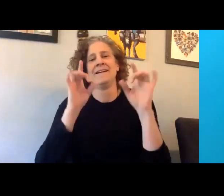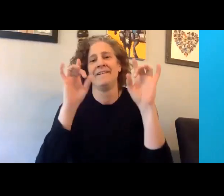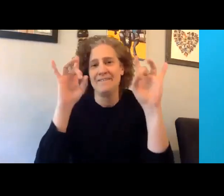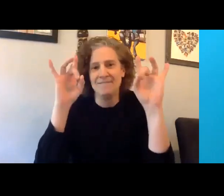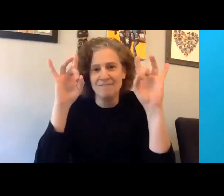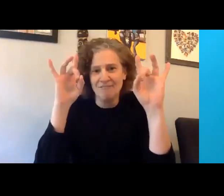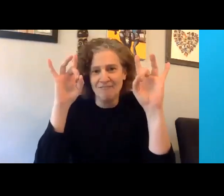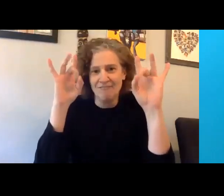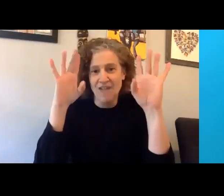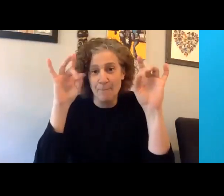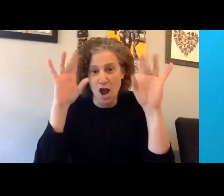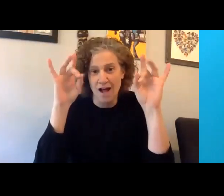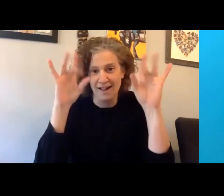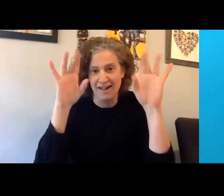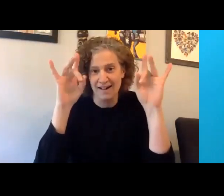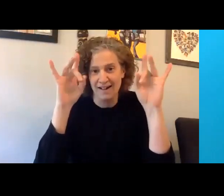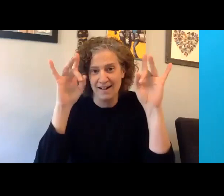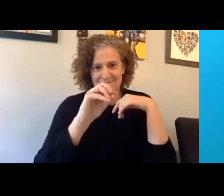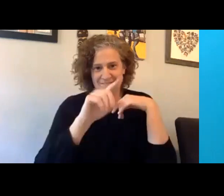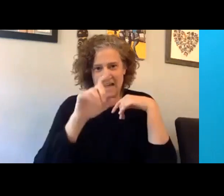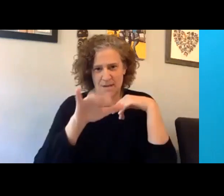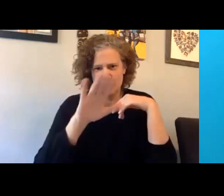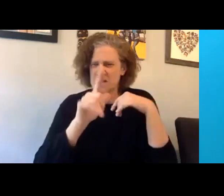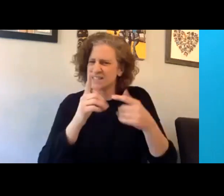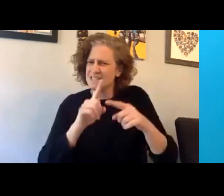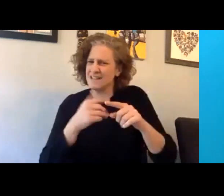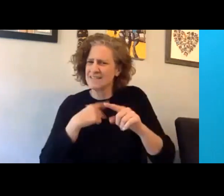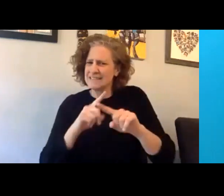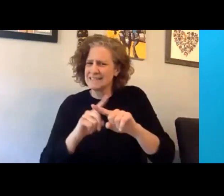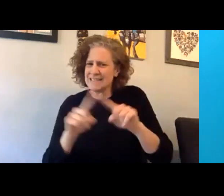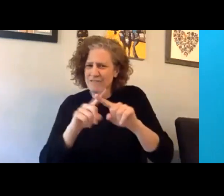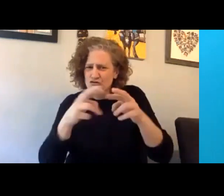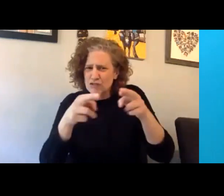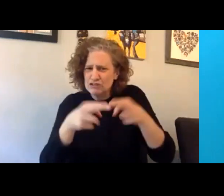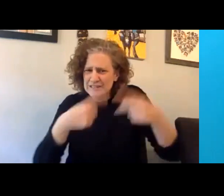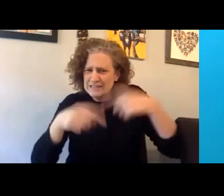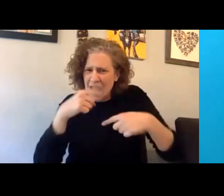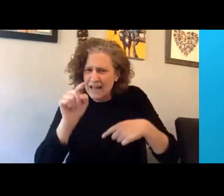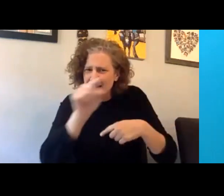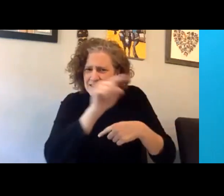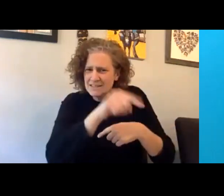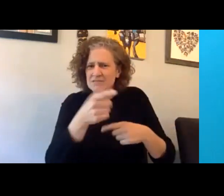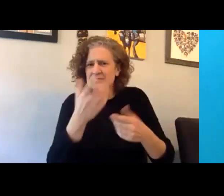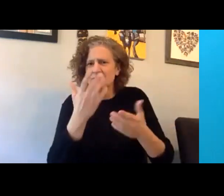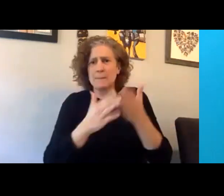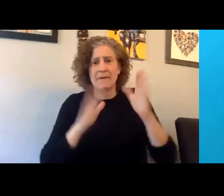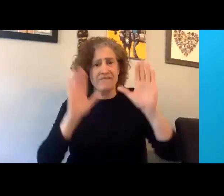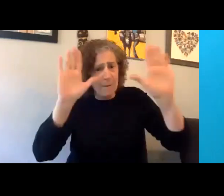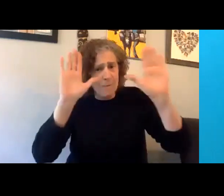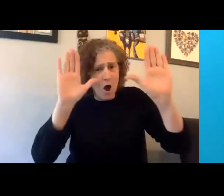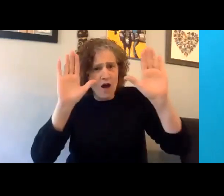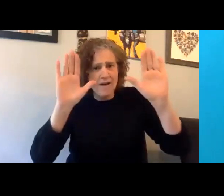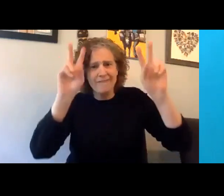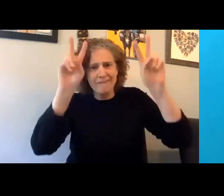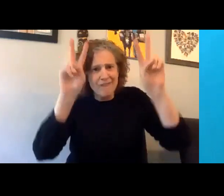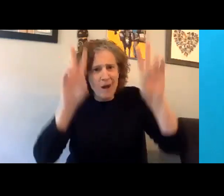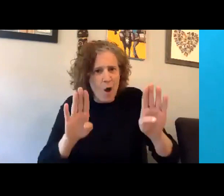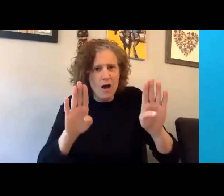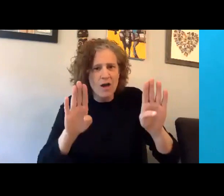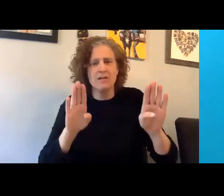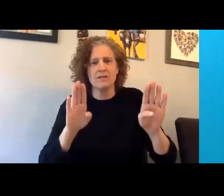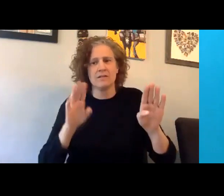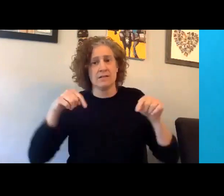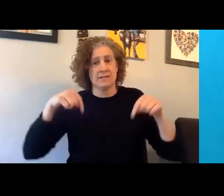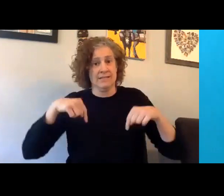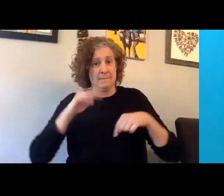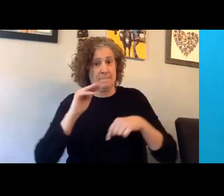We play dodgeball, and we play volleyball, just like this. Now, there are a few different regional signs for volleyball. Some people sign it like